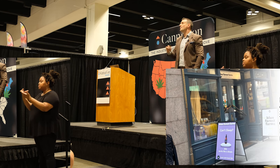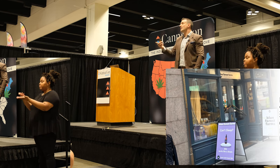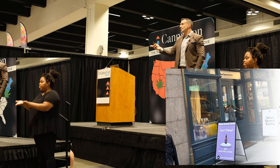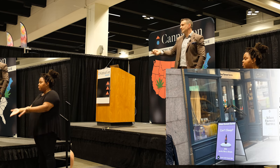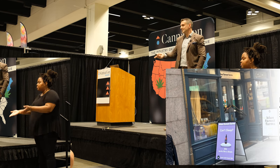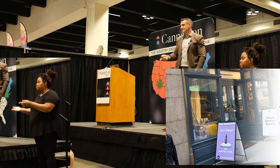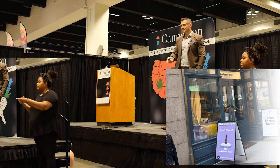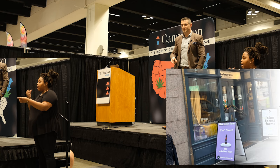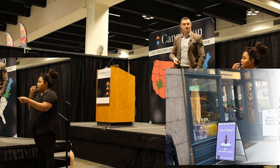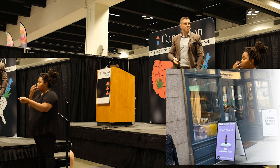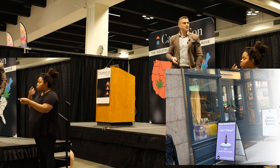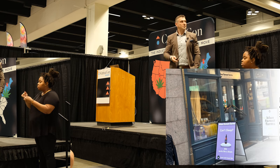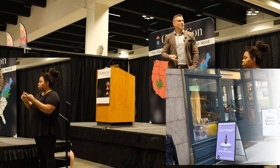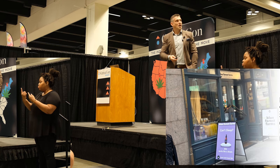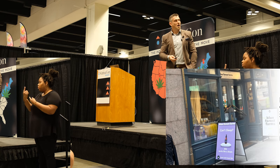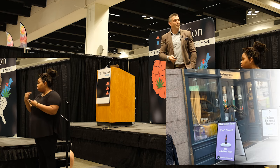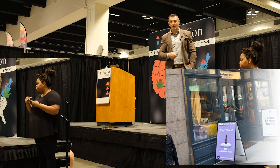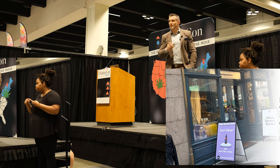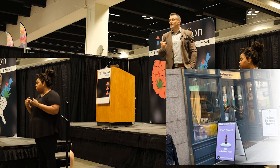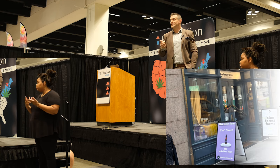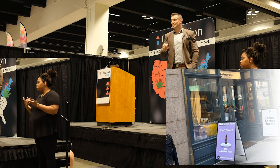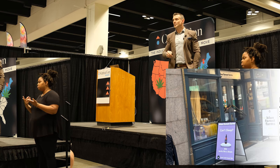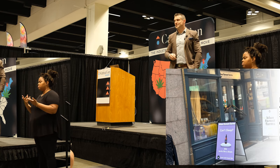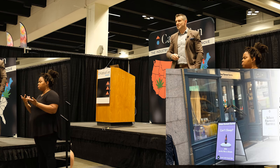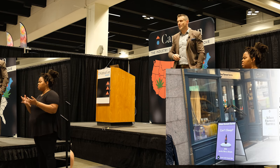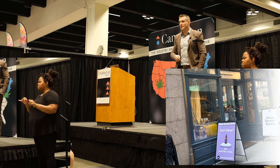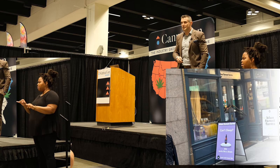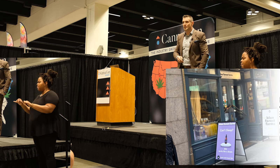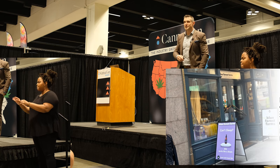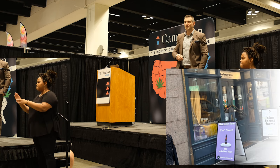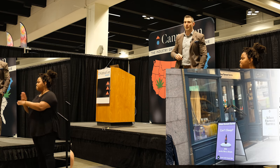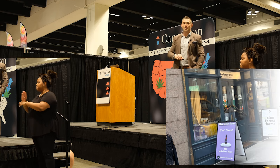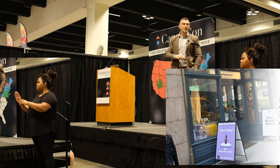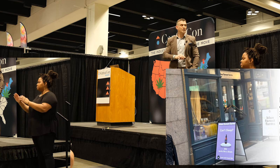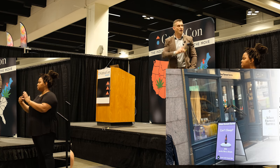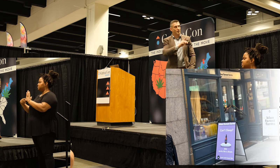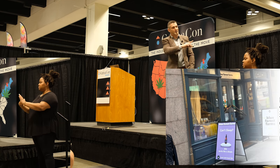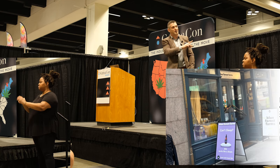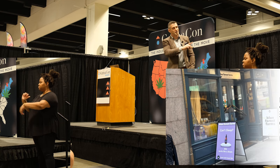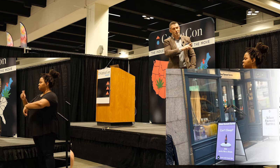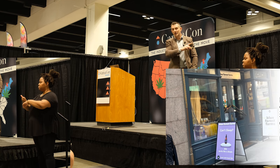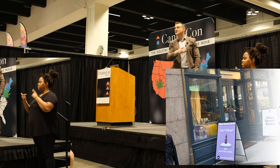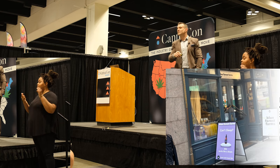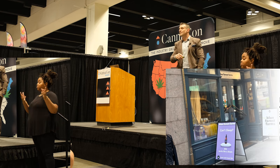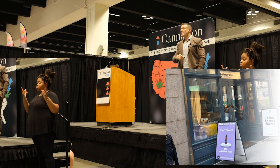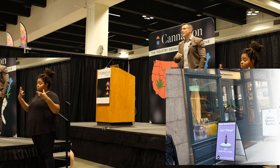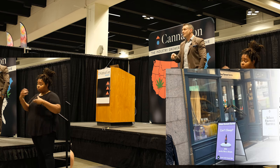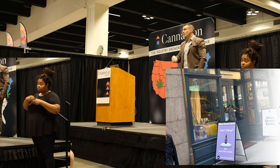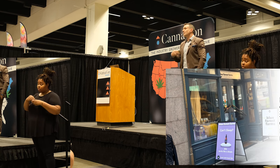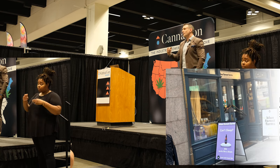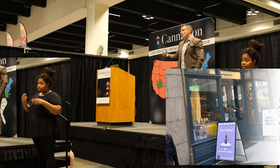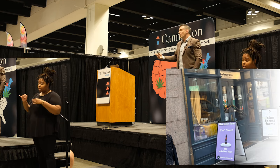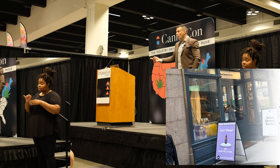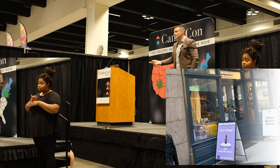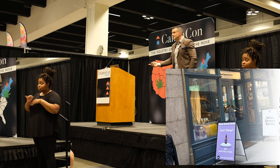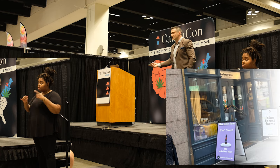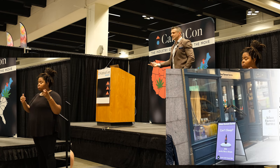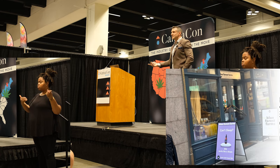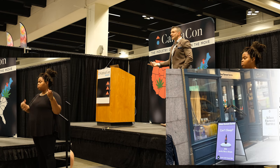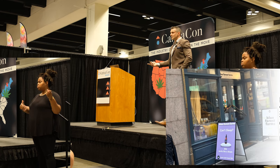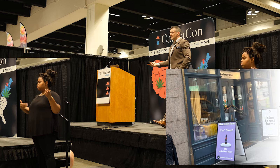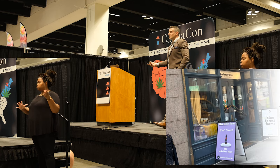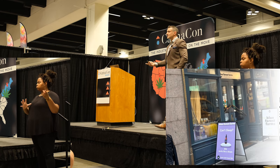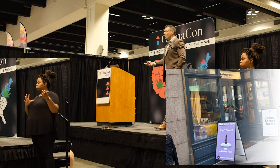say, or hemp edibles. Very, very similar business model, and those who are involved in that industry are usually very well poised